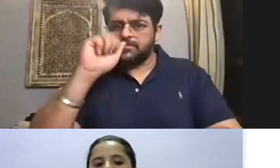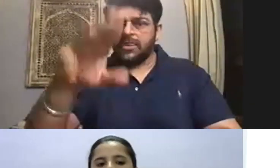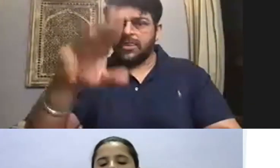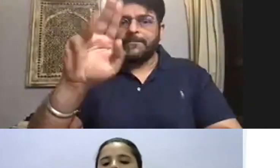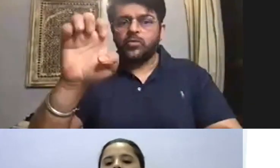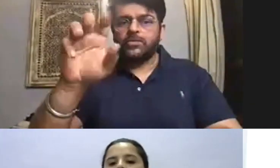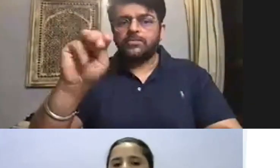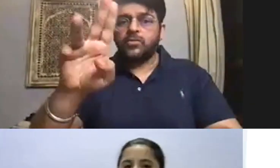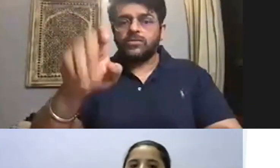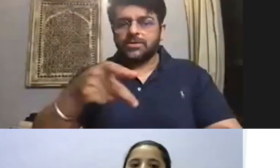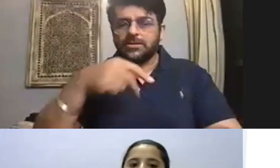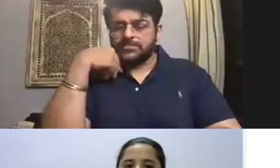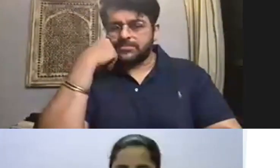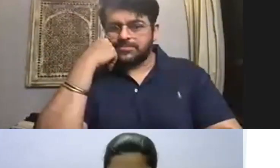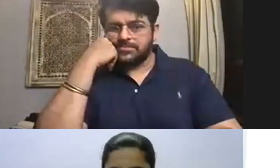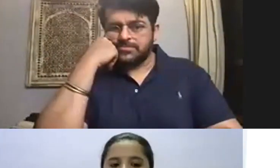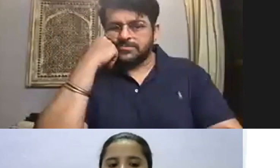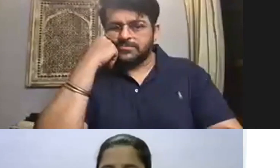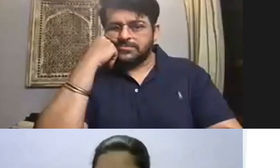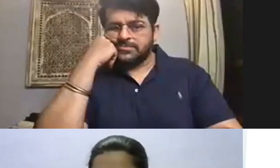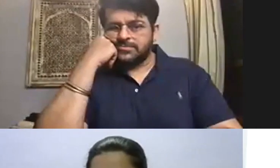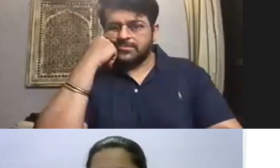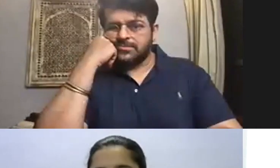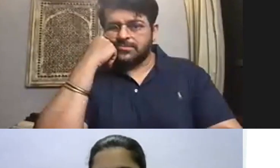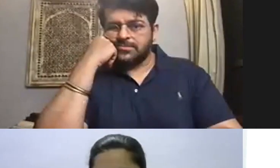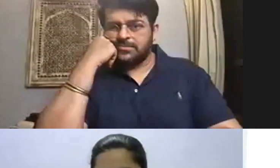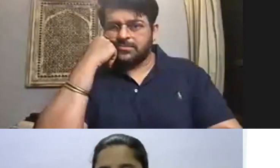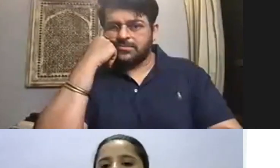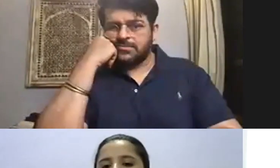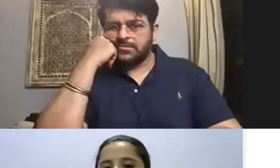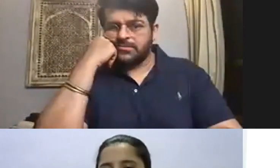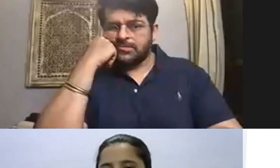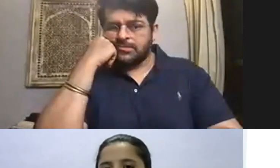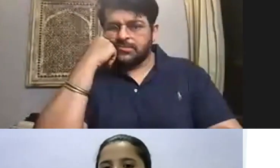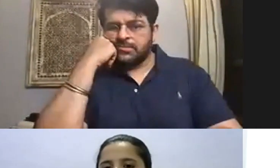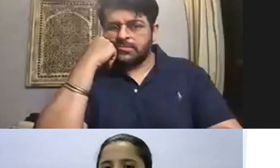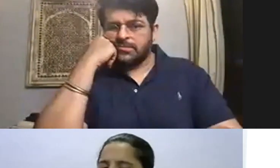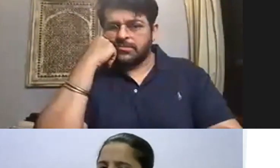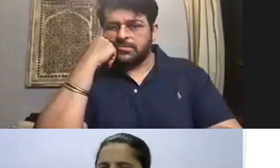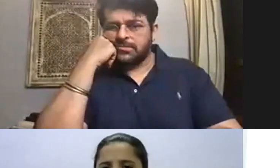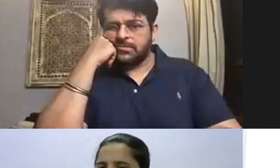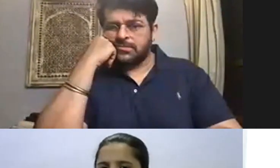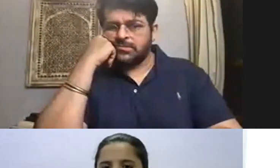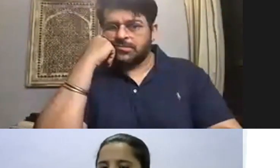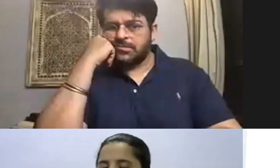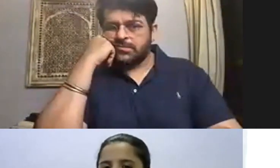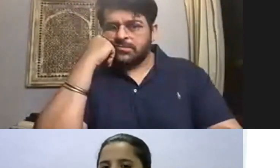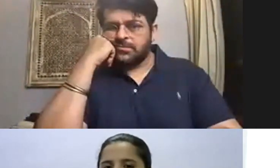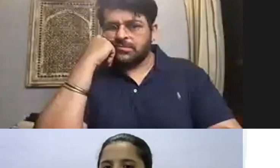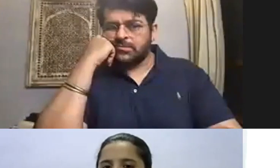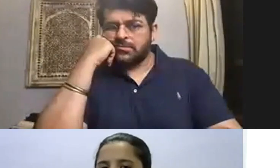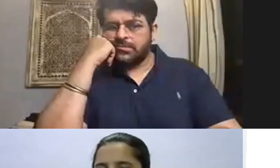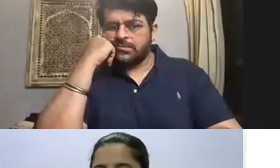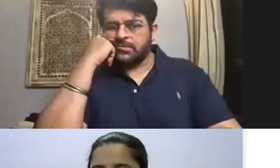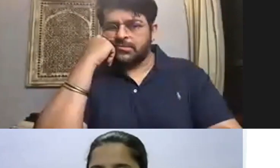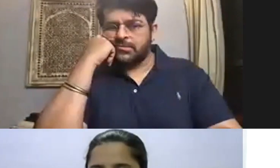He's asking if I get myself registered for the vaccine, and is it the same vaccination being